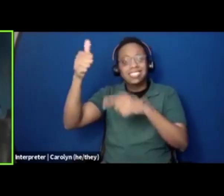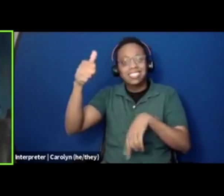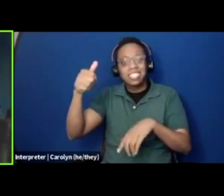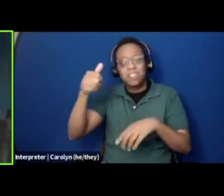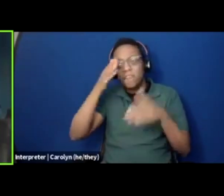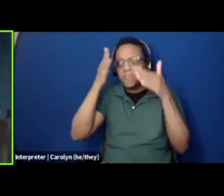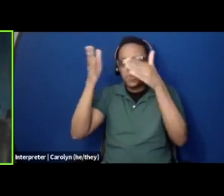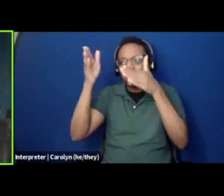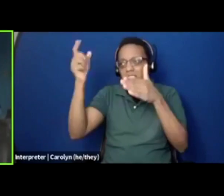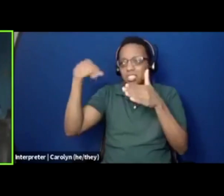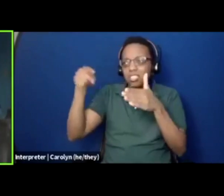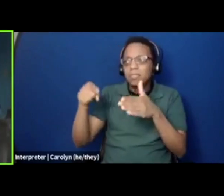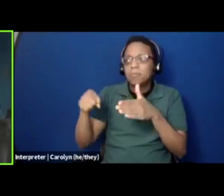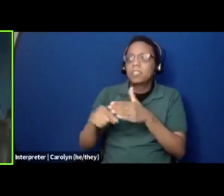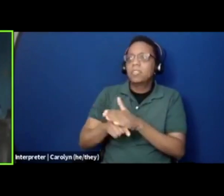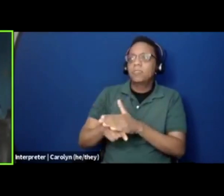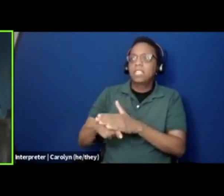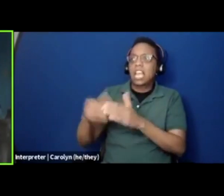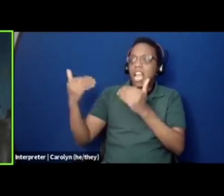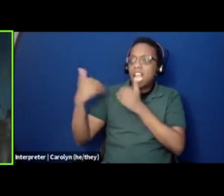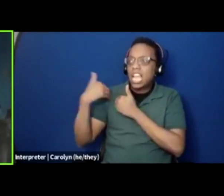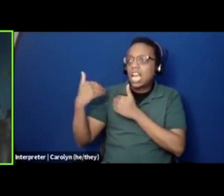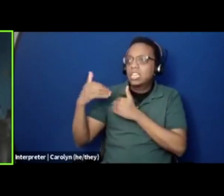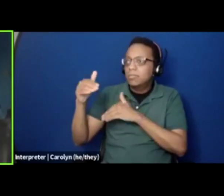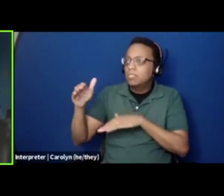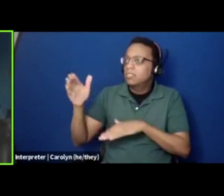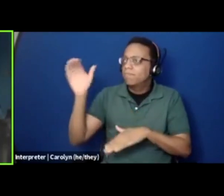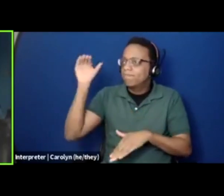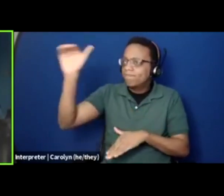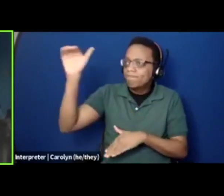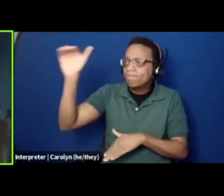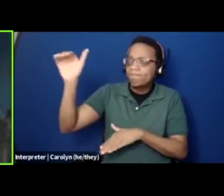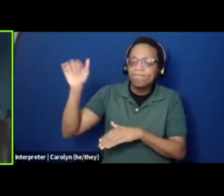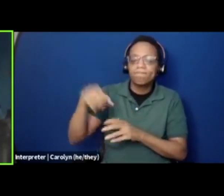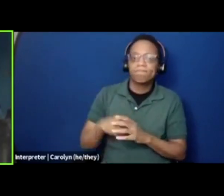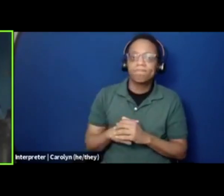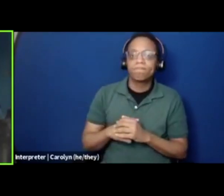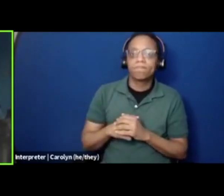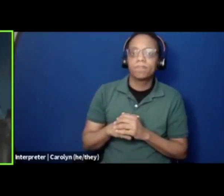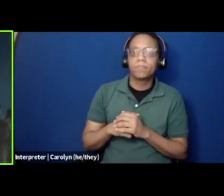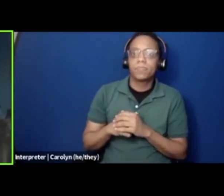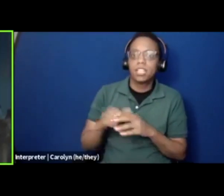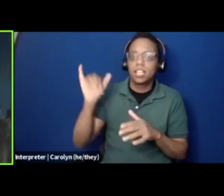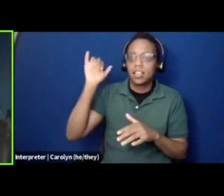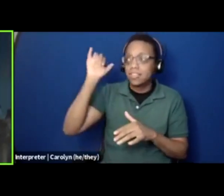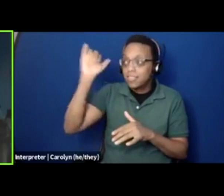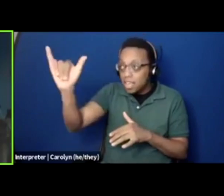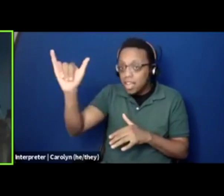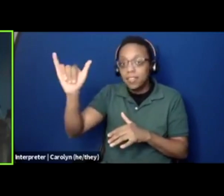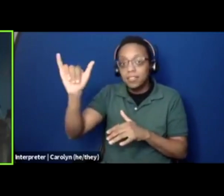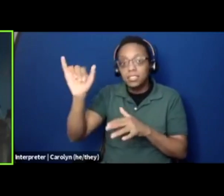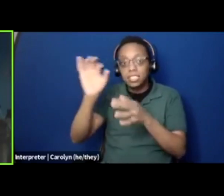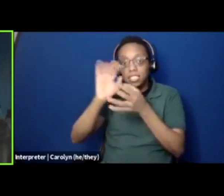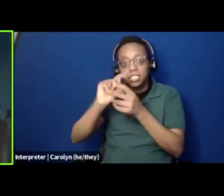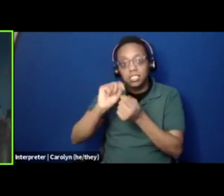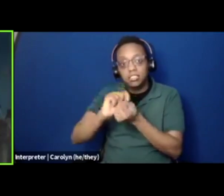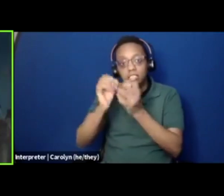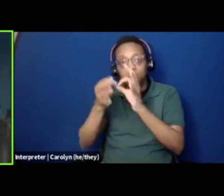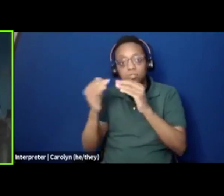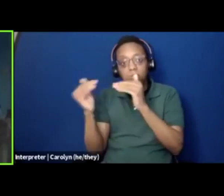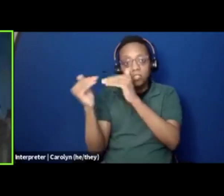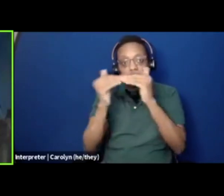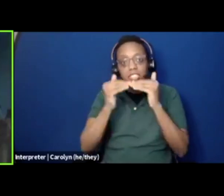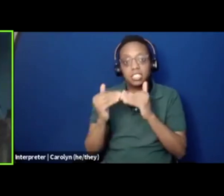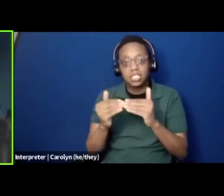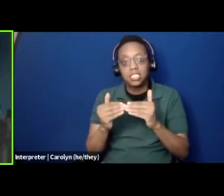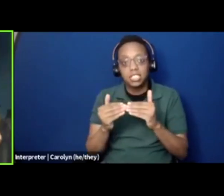well, unapologetically all the time. That's transformative justice, is sitting in spaces that we aren't supposed